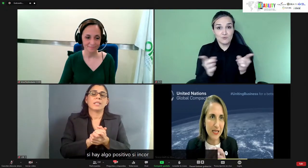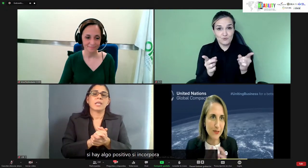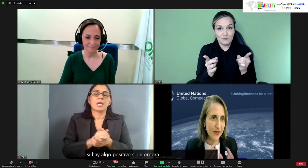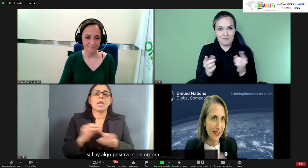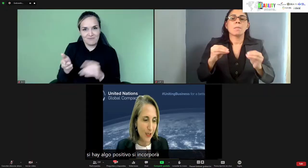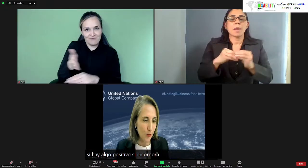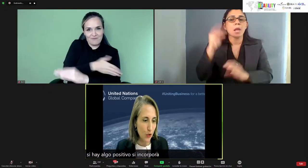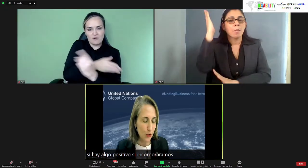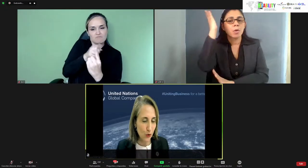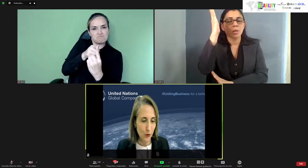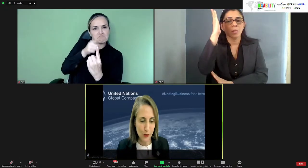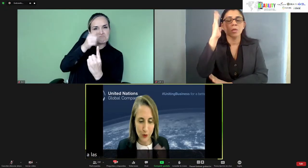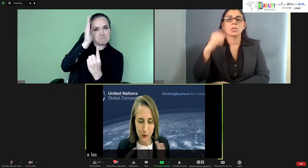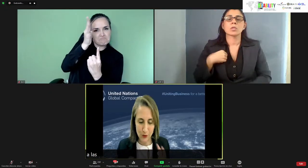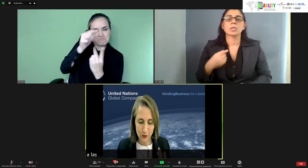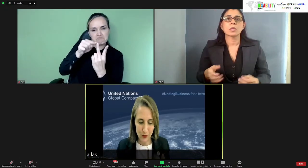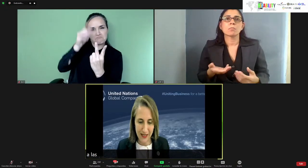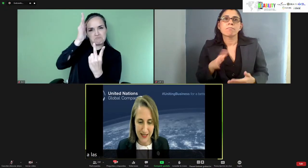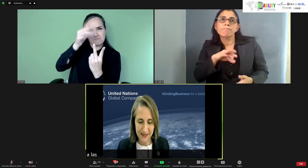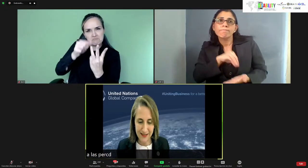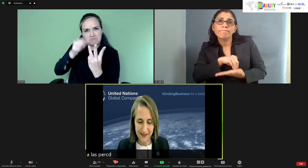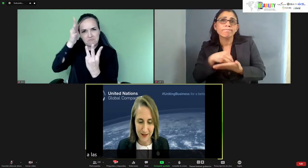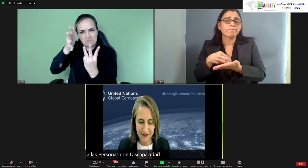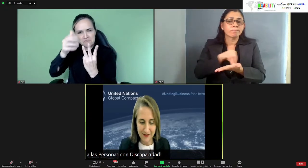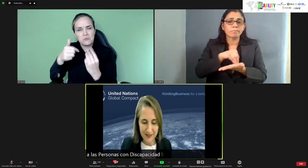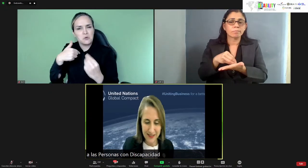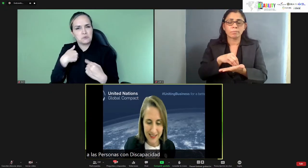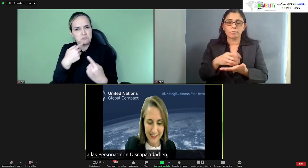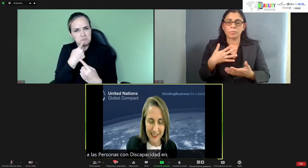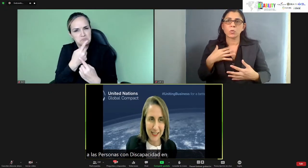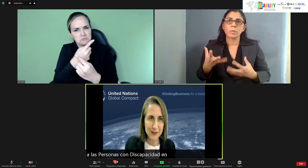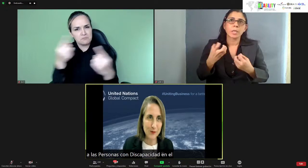summary a summary of the other